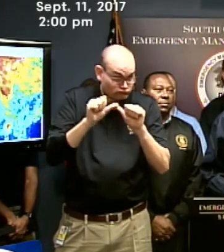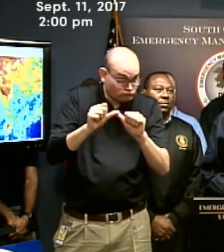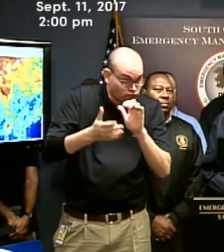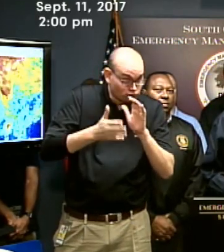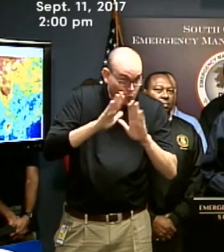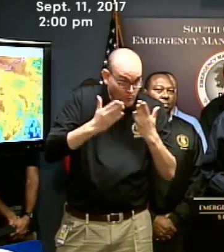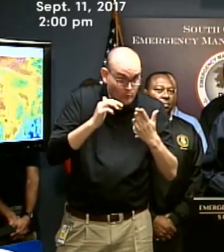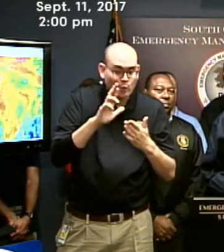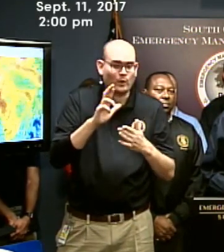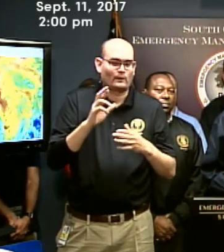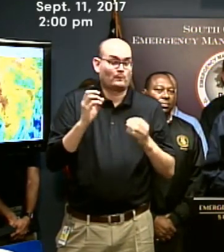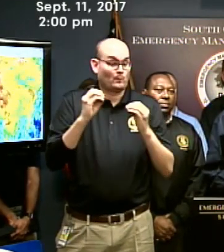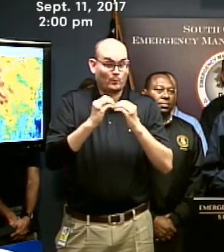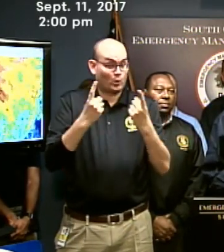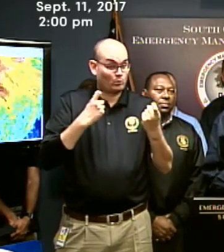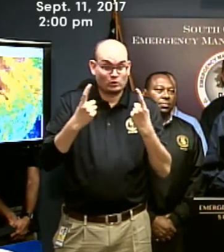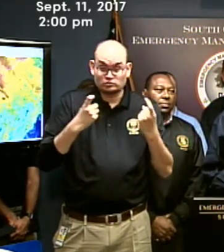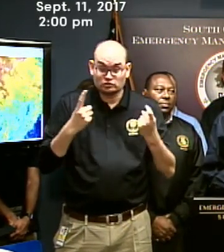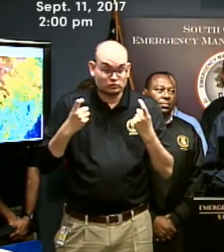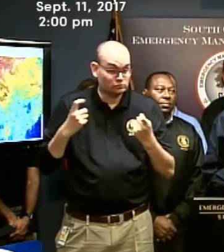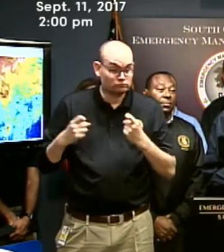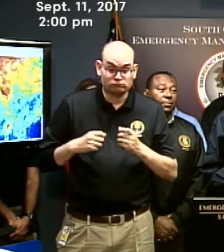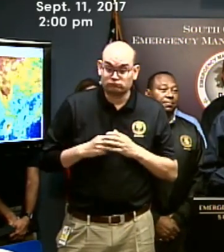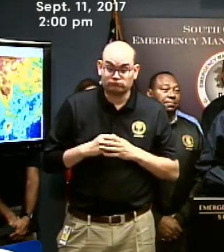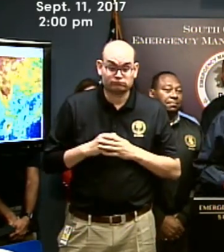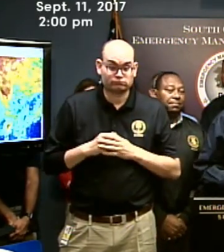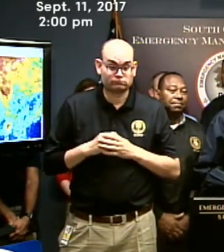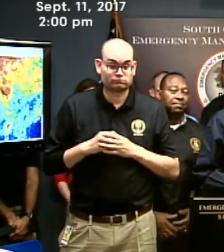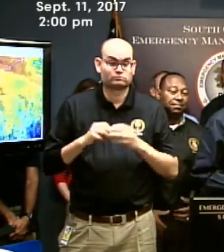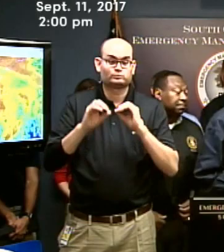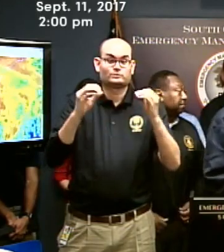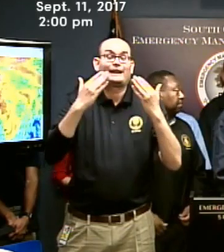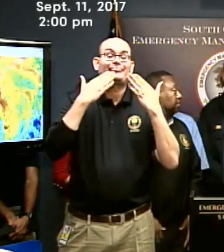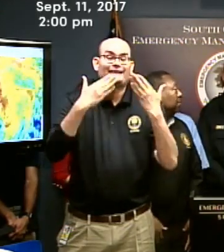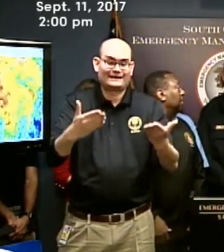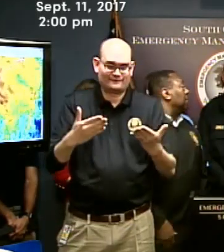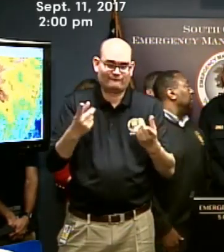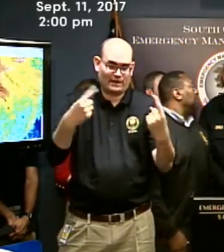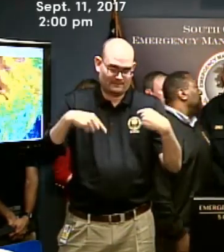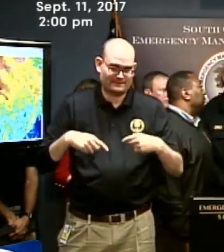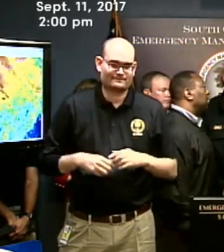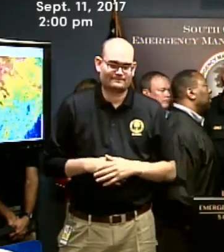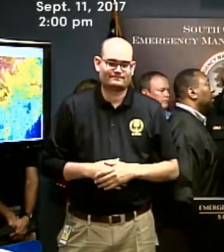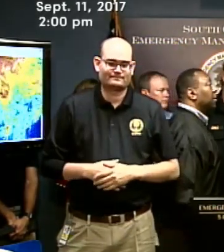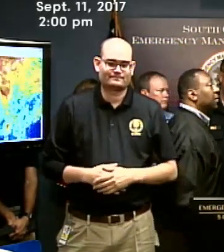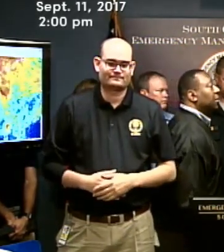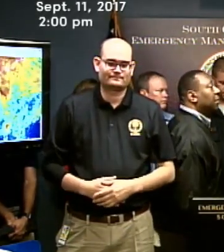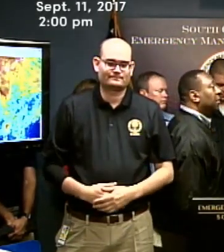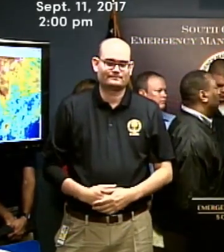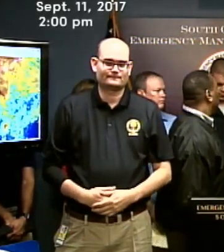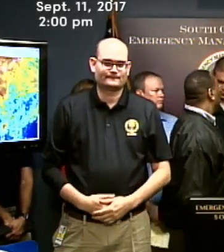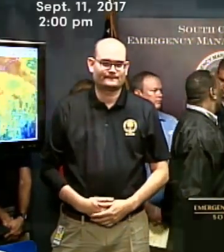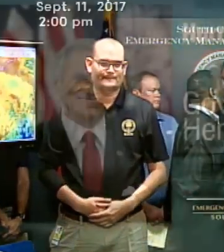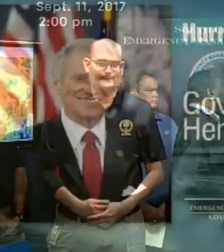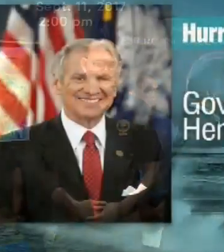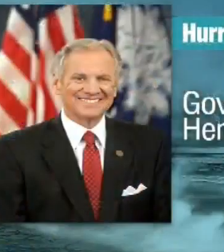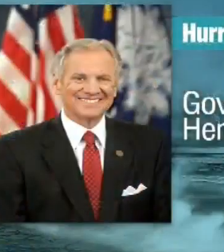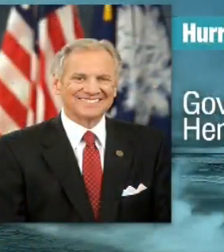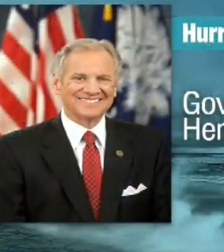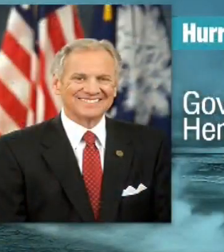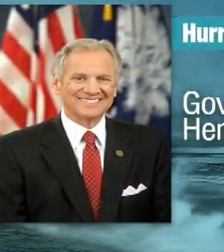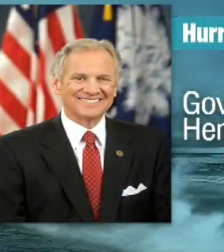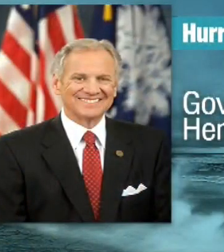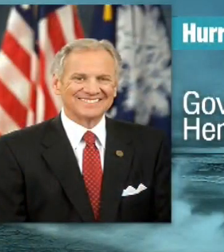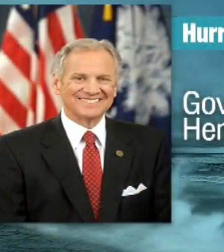Any more questions? Well, thank you very much for coming. And thank you all too. Thank you.